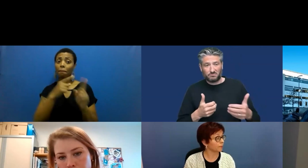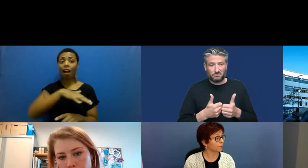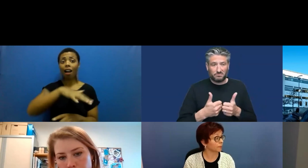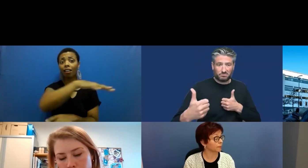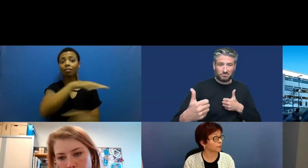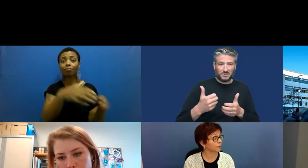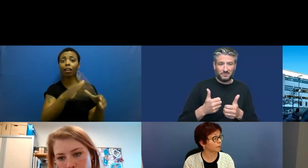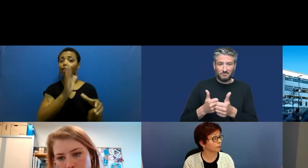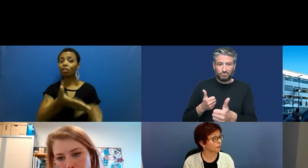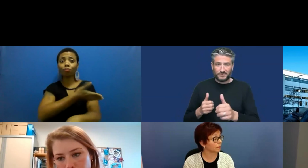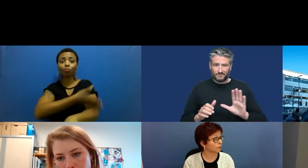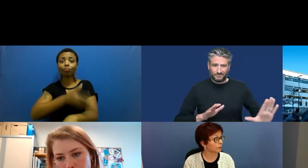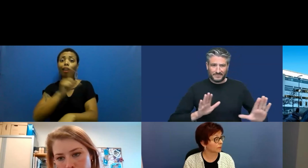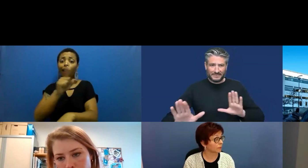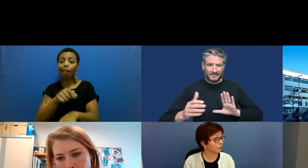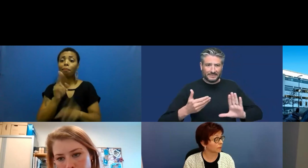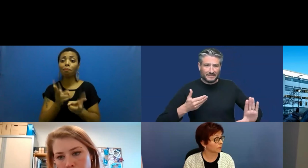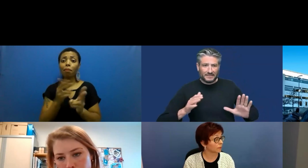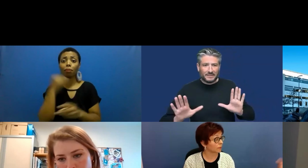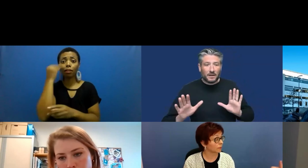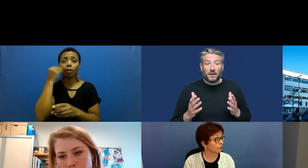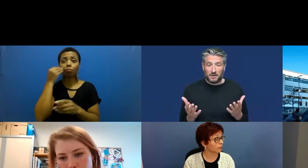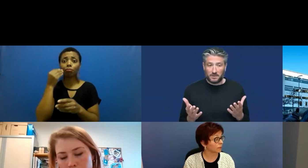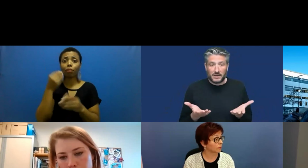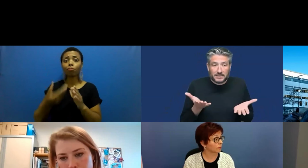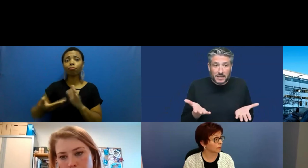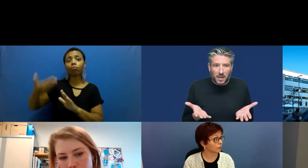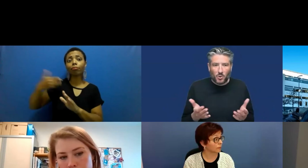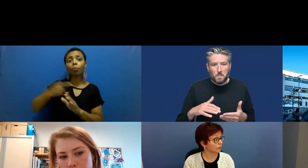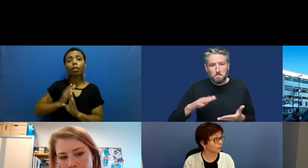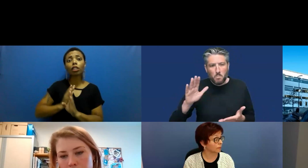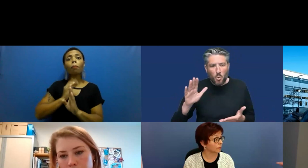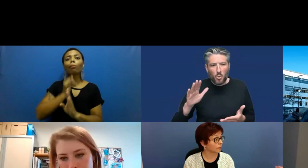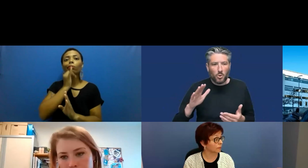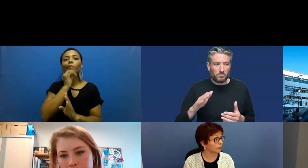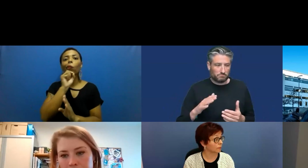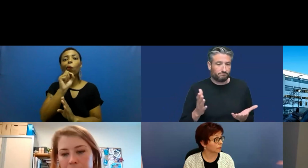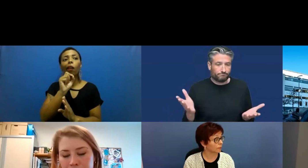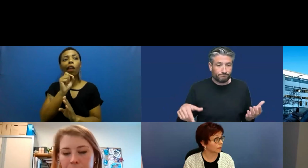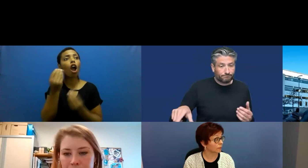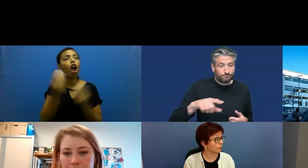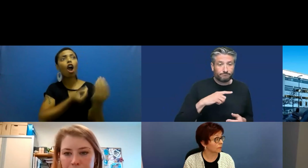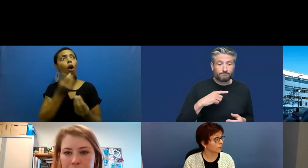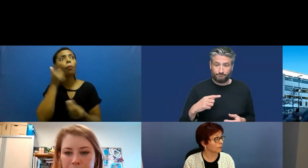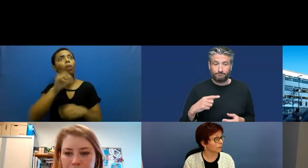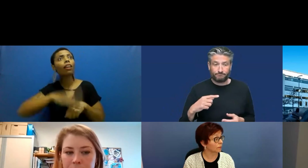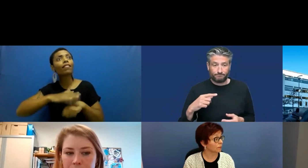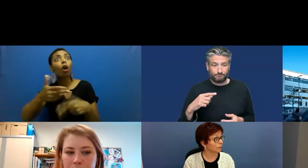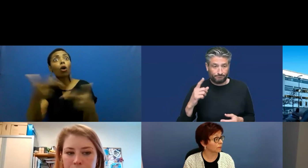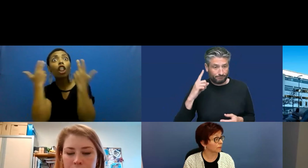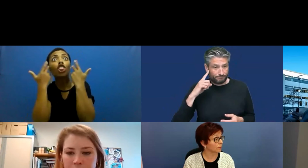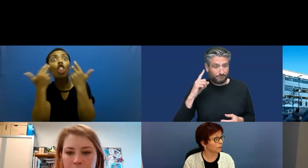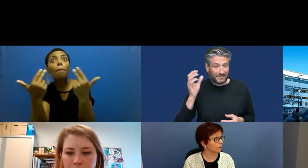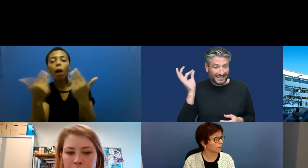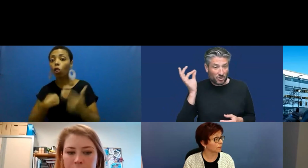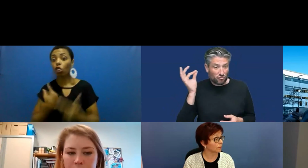a slight better idea of what it means to be not able to do the normal things. Yeah. That is why I think